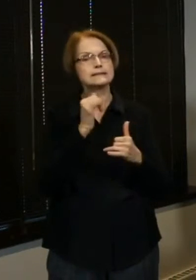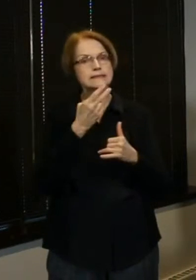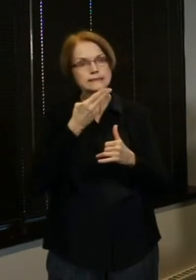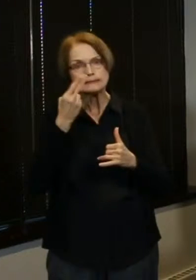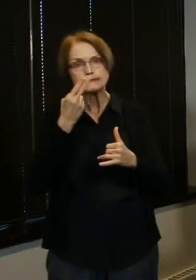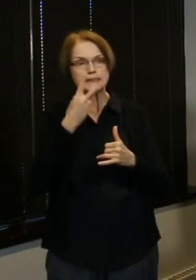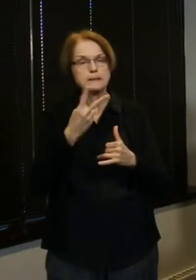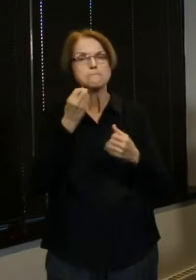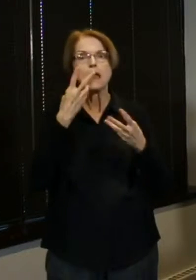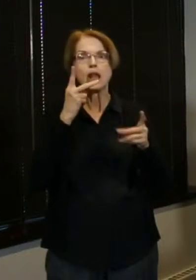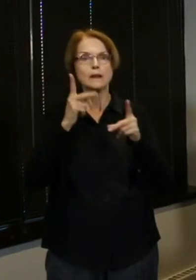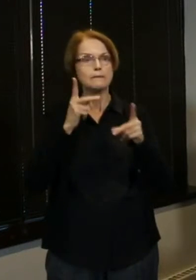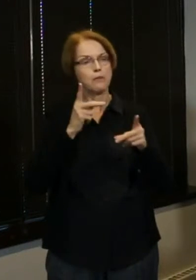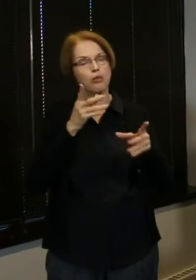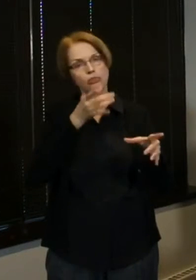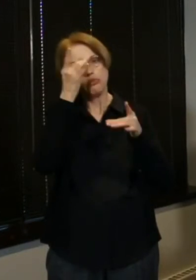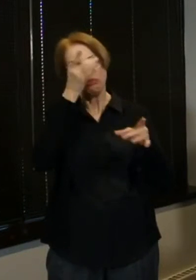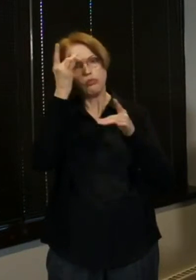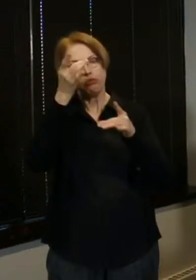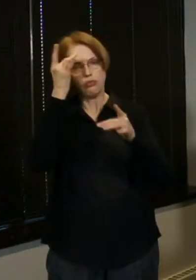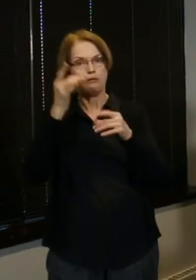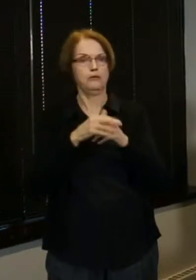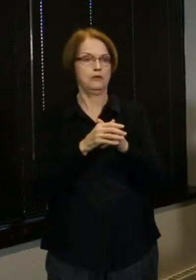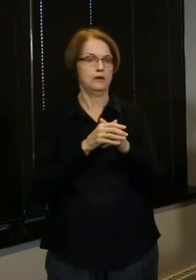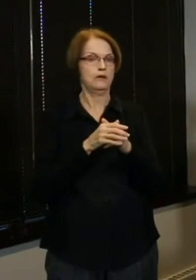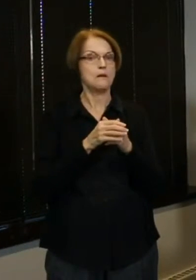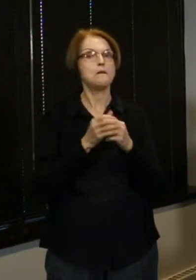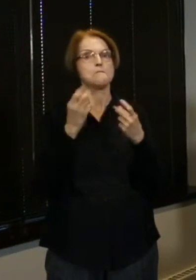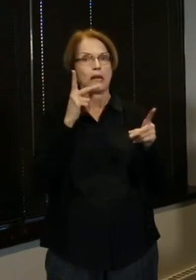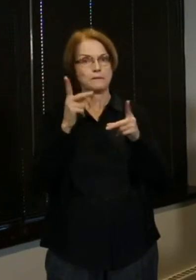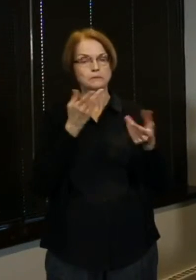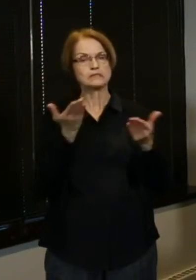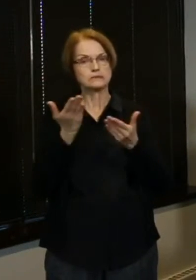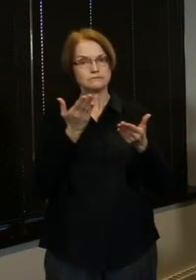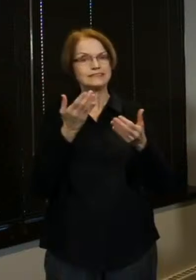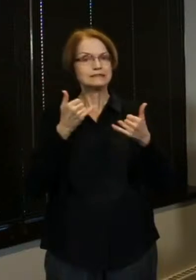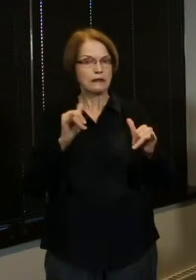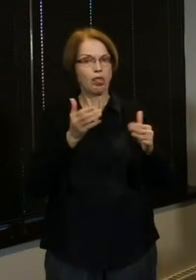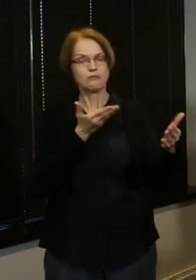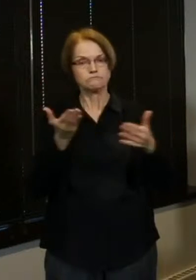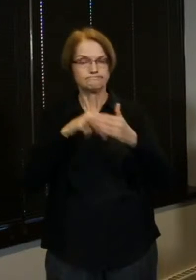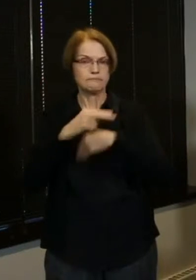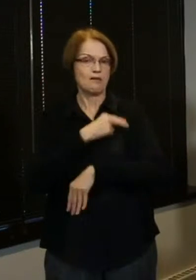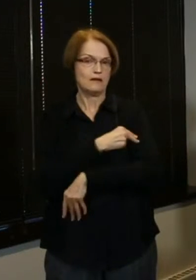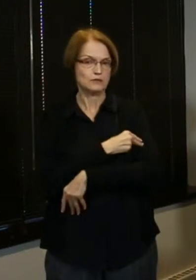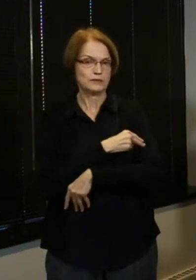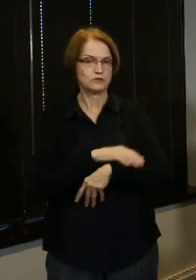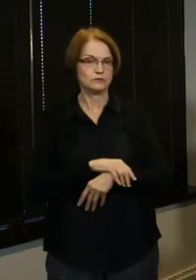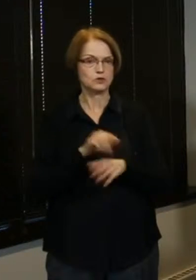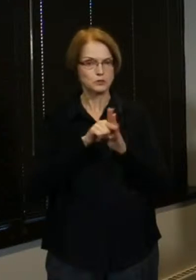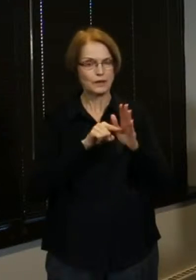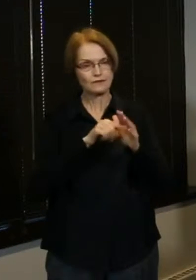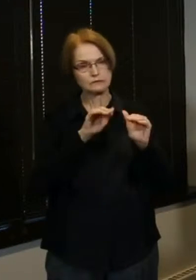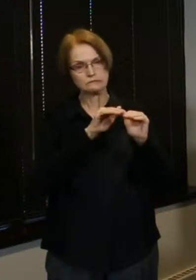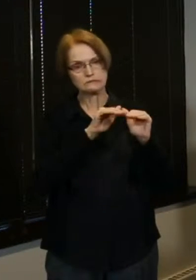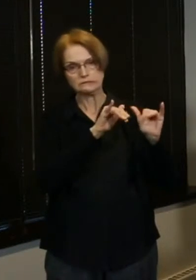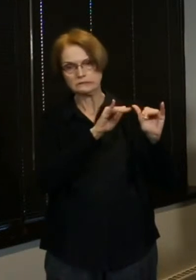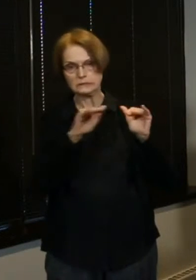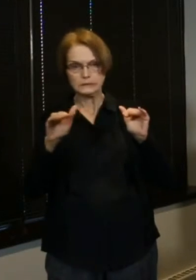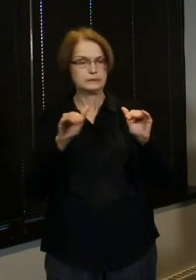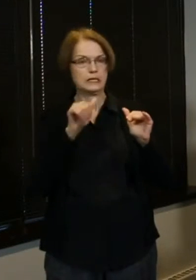level of cases down there, as well as still a high level of hospitalizations, and so something to be aware of.